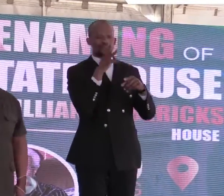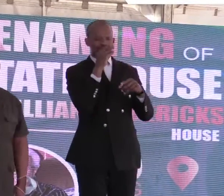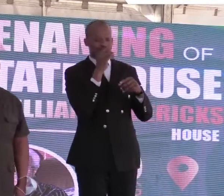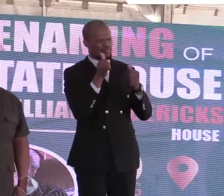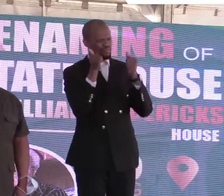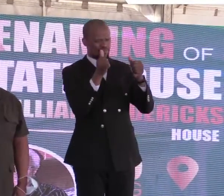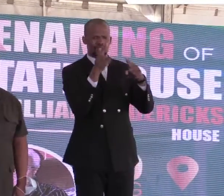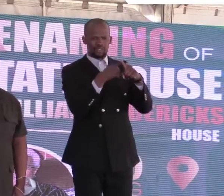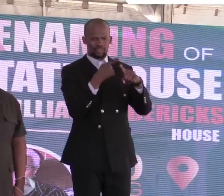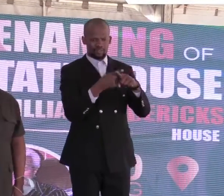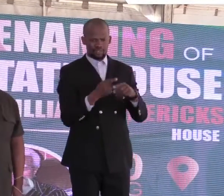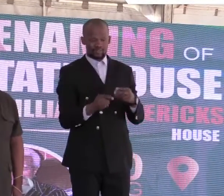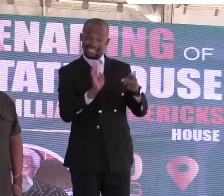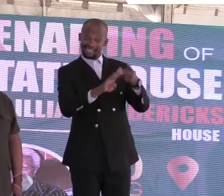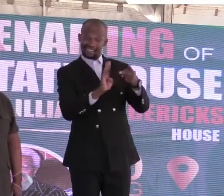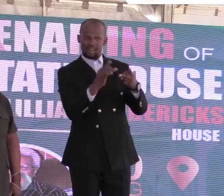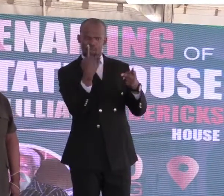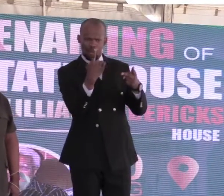The second one,